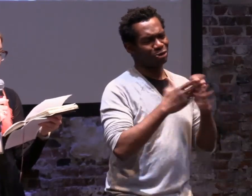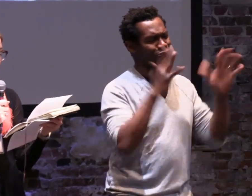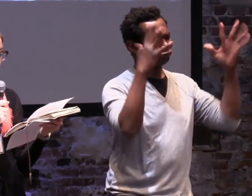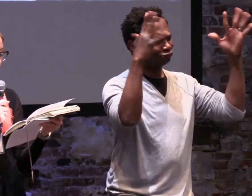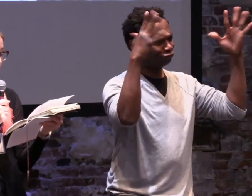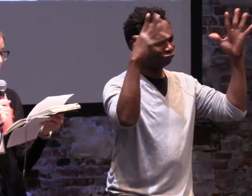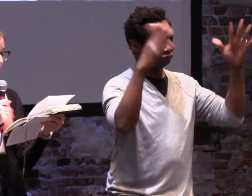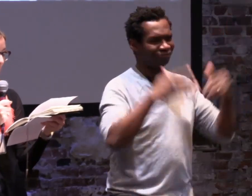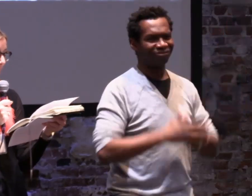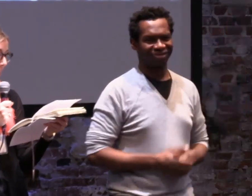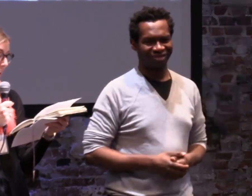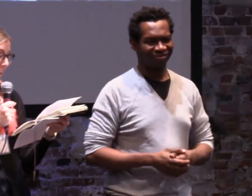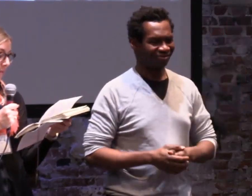I'd also like to thank